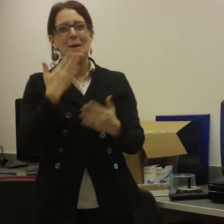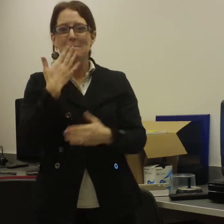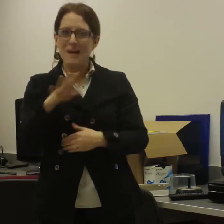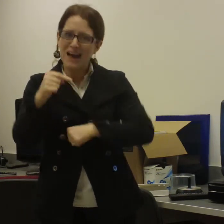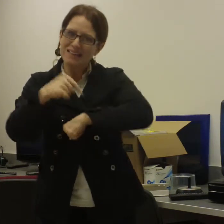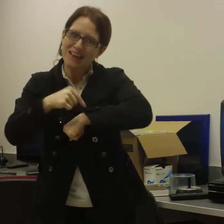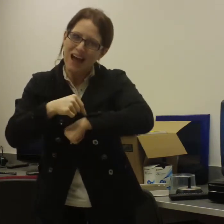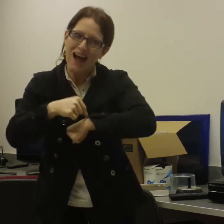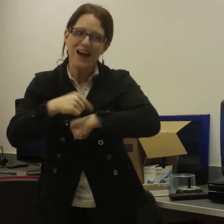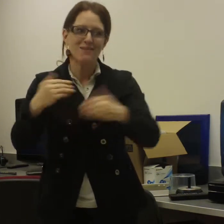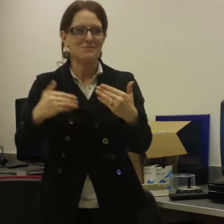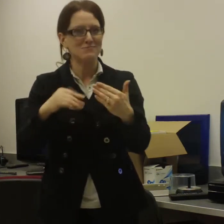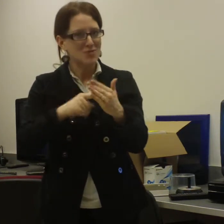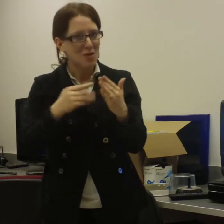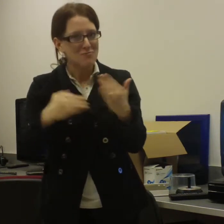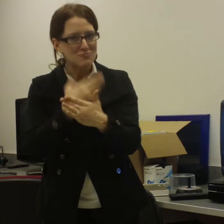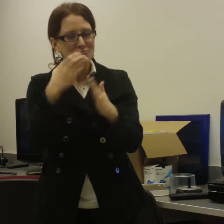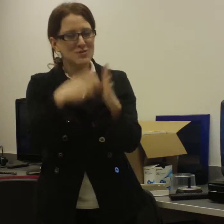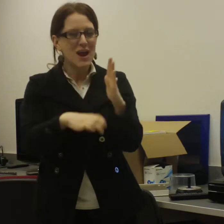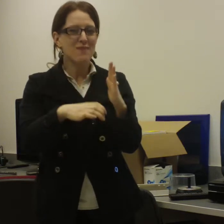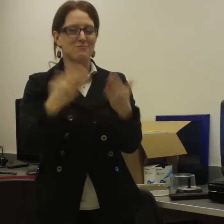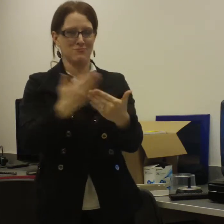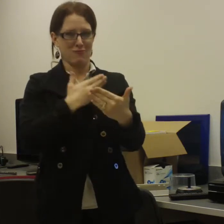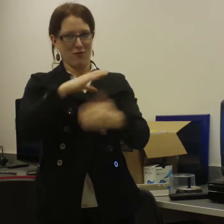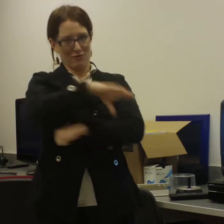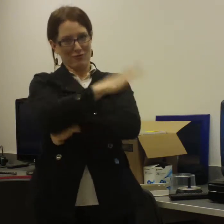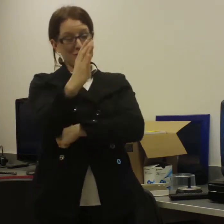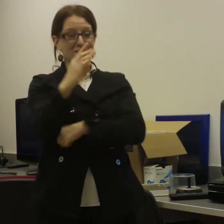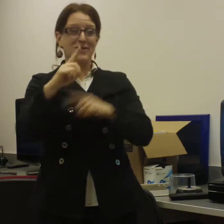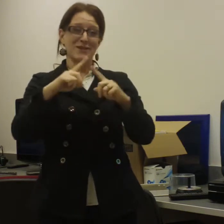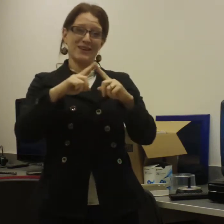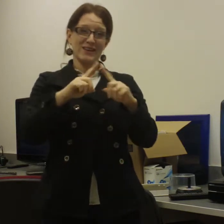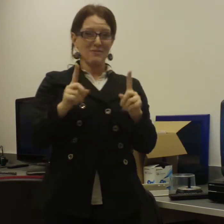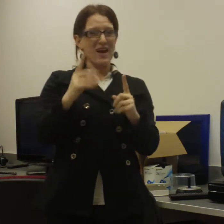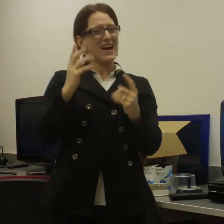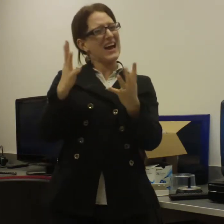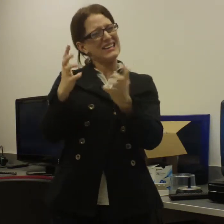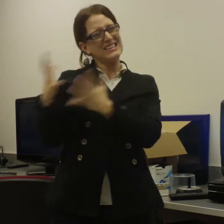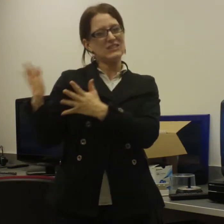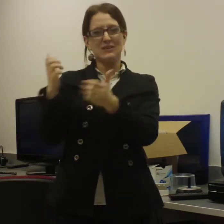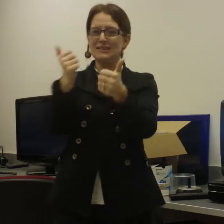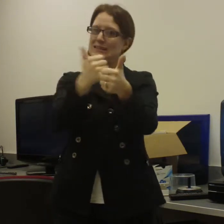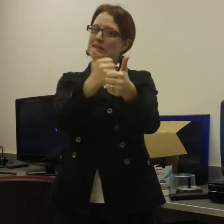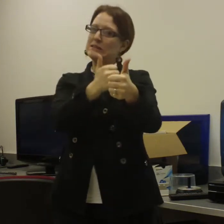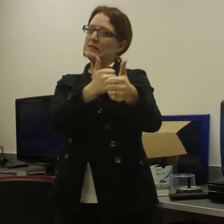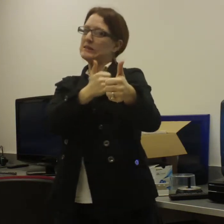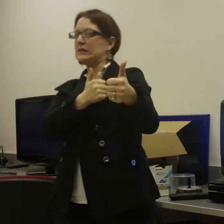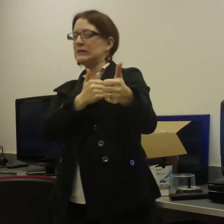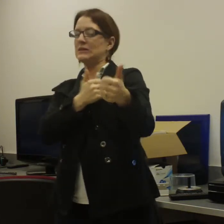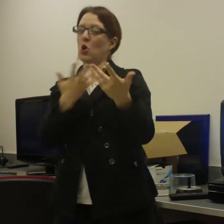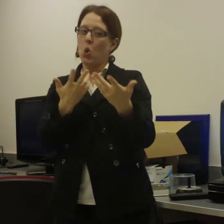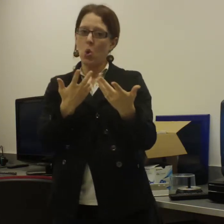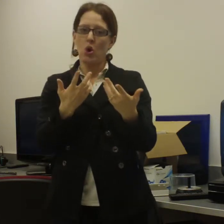behind for the whole progress of the course of the year. All right, so what we're going to do is you've already started to